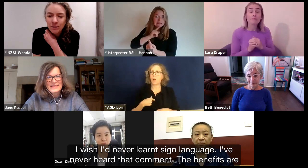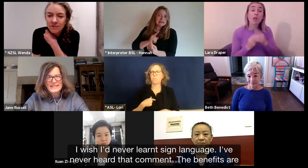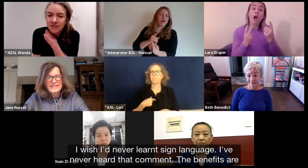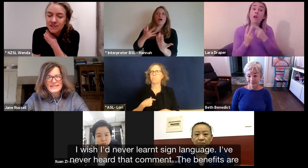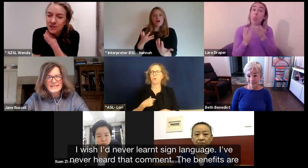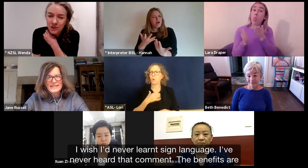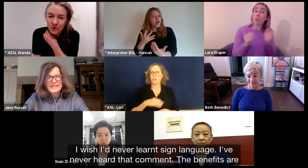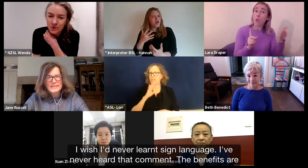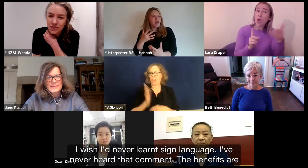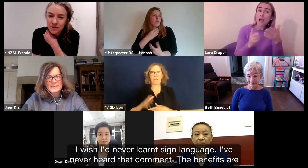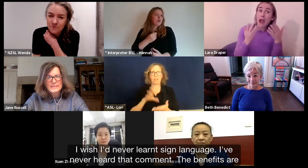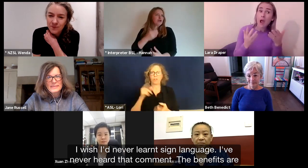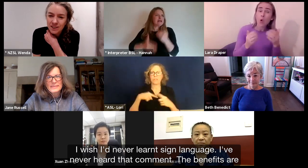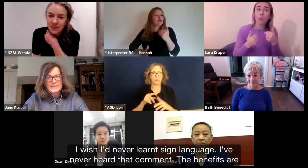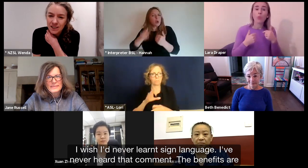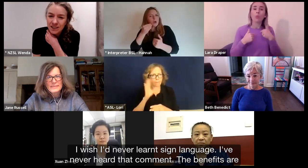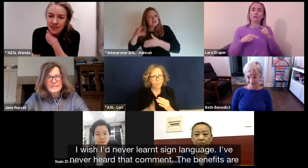The benefits are huge.